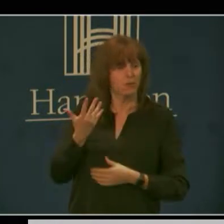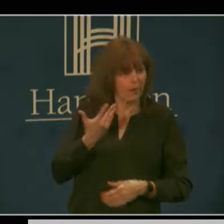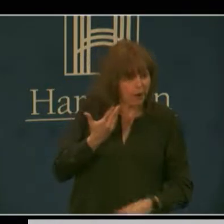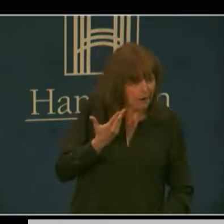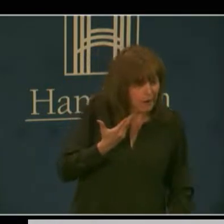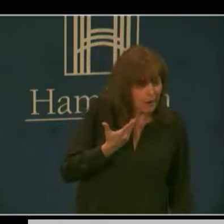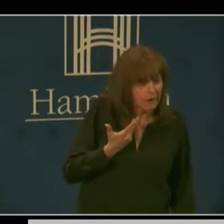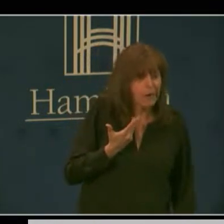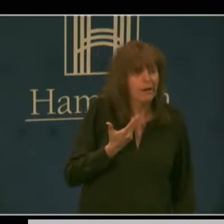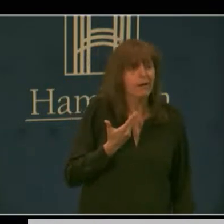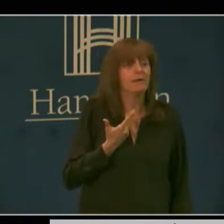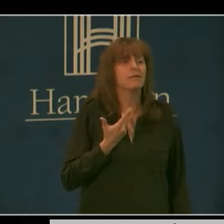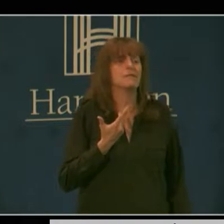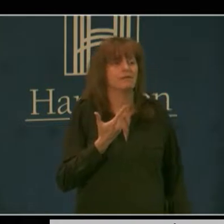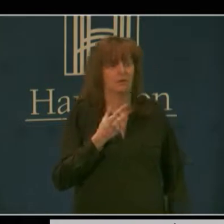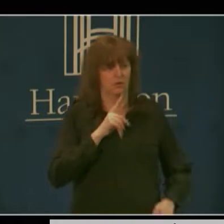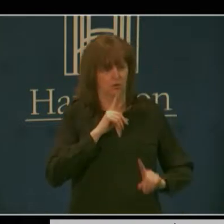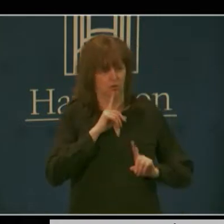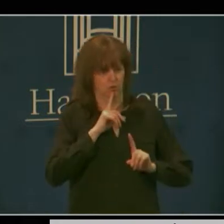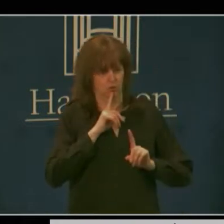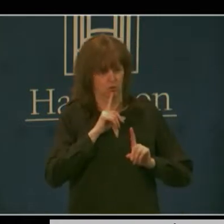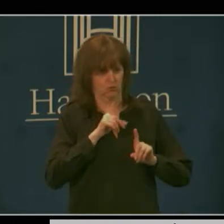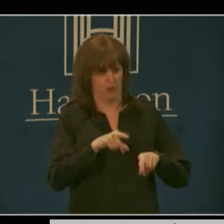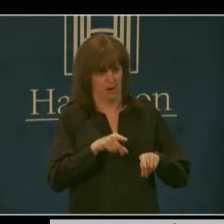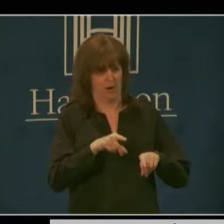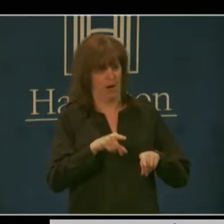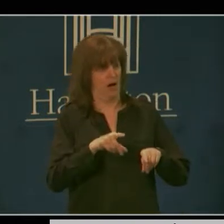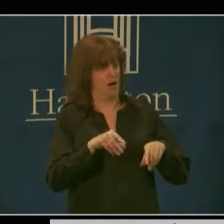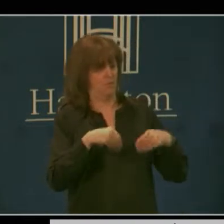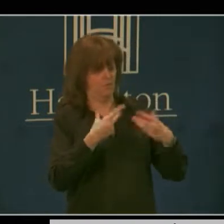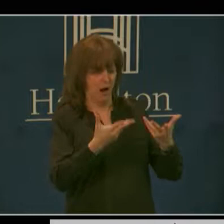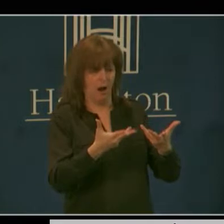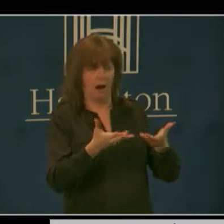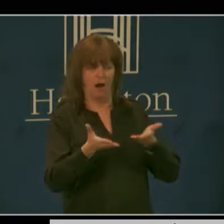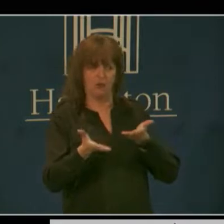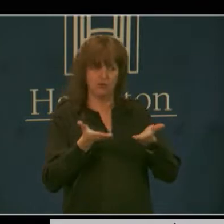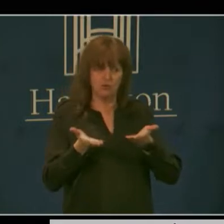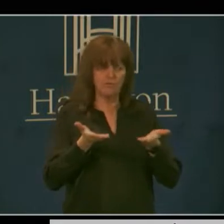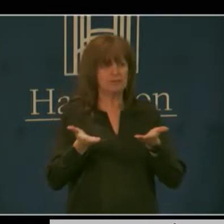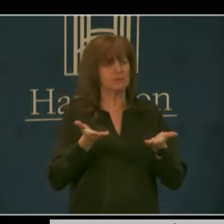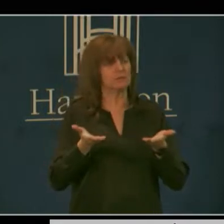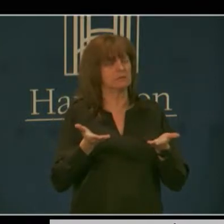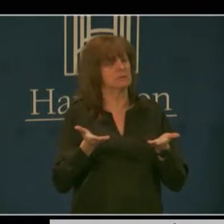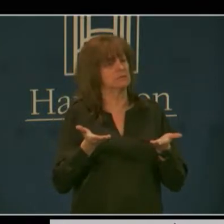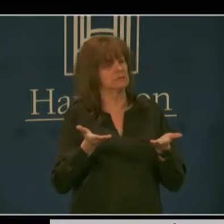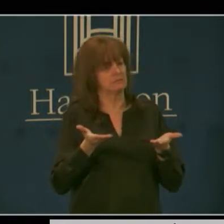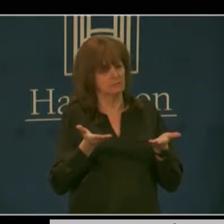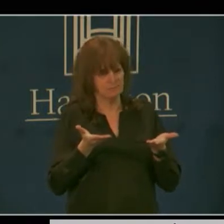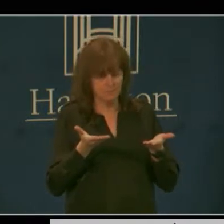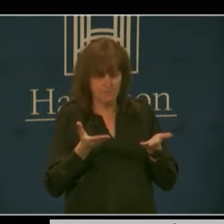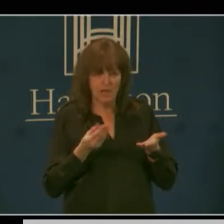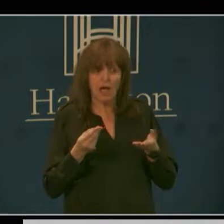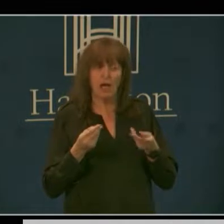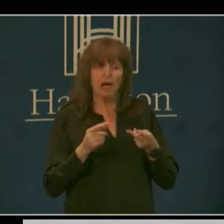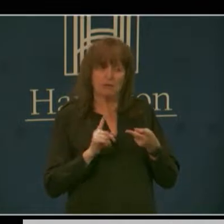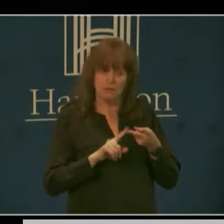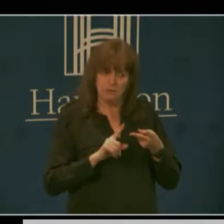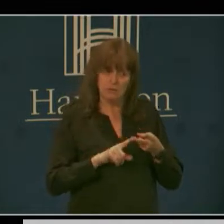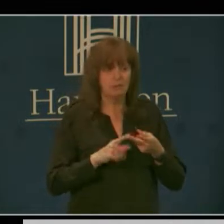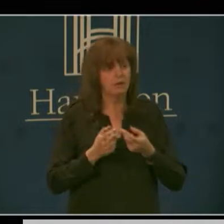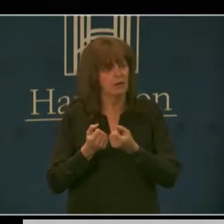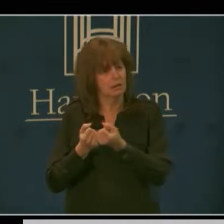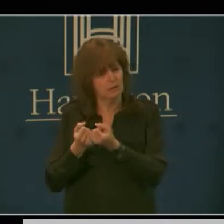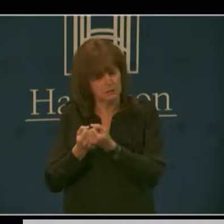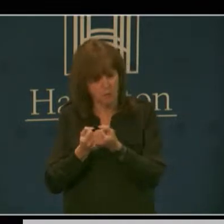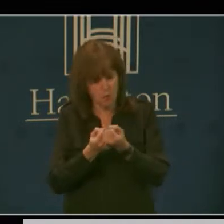that are working at the City of Hamilton to deliver service. And then secondly, we're there to support and promote the health and well-being of